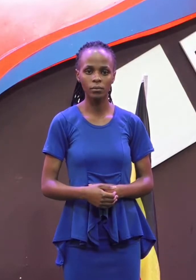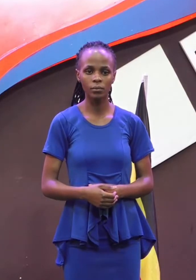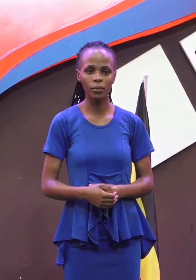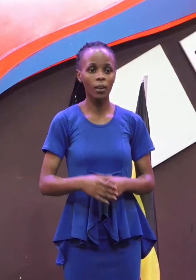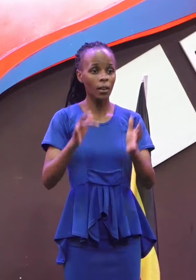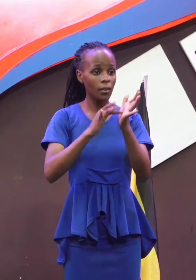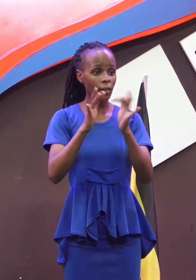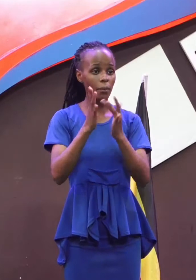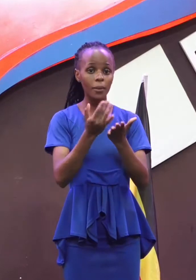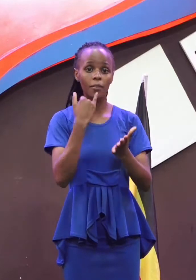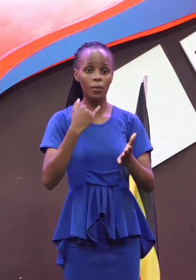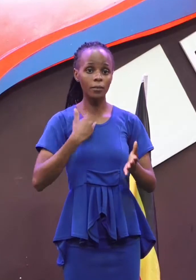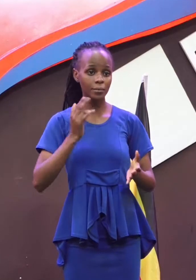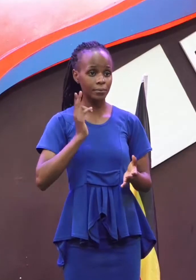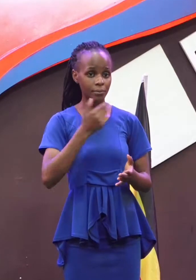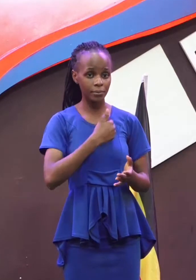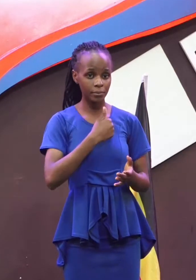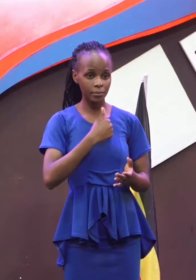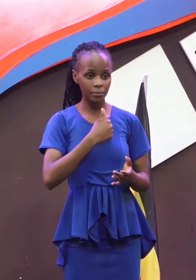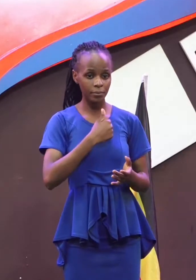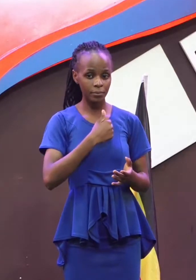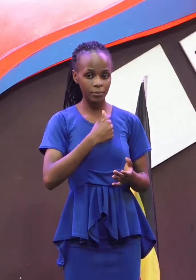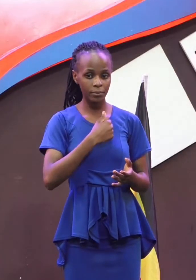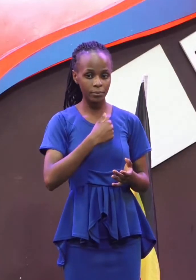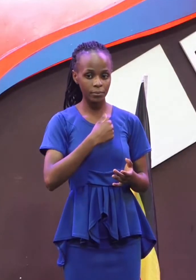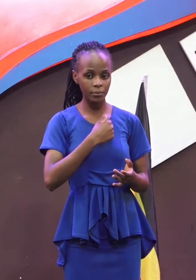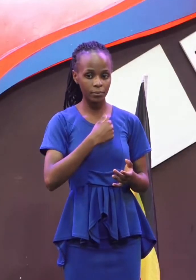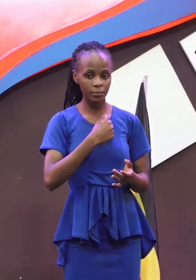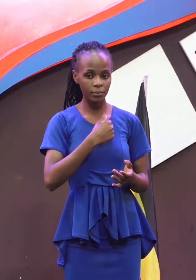Bible yetugamba. The Bible tells us.